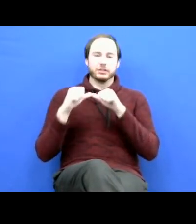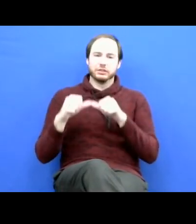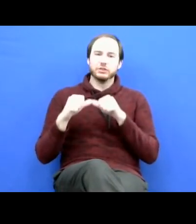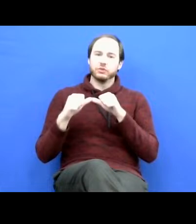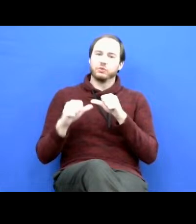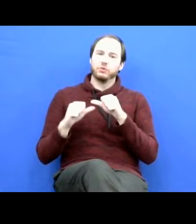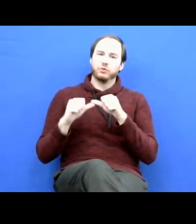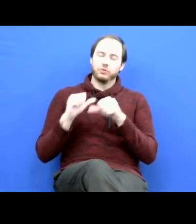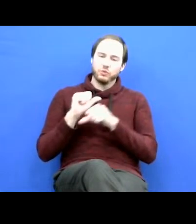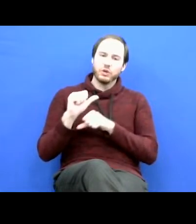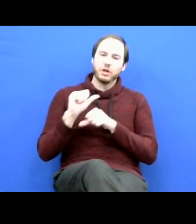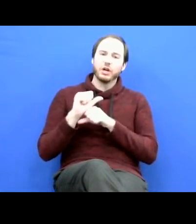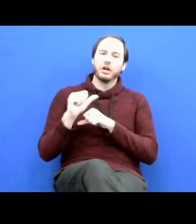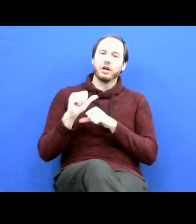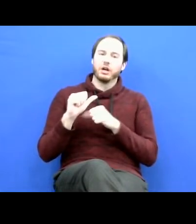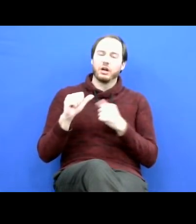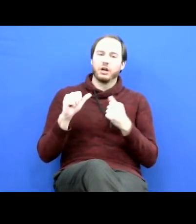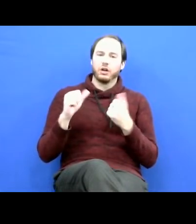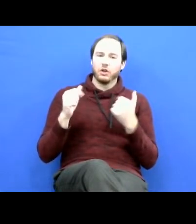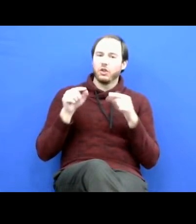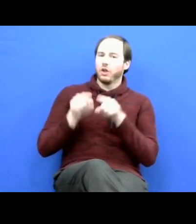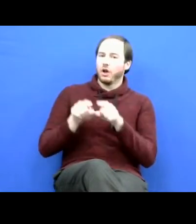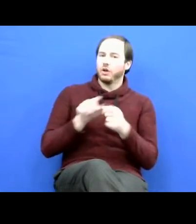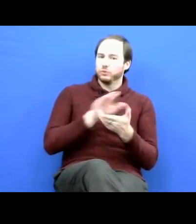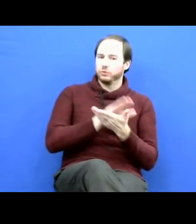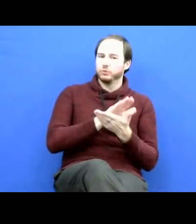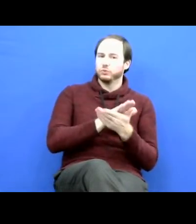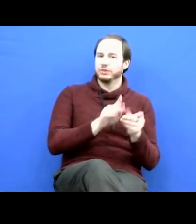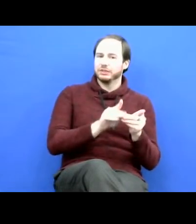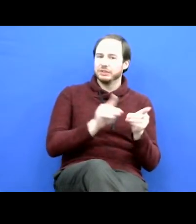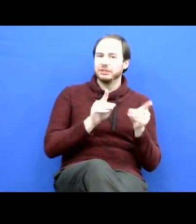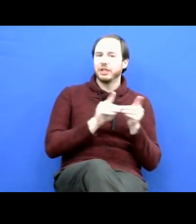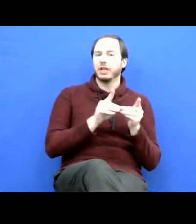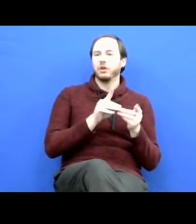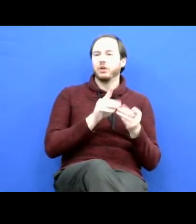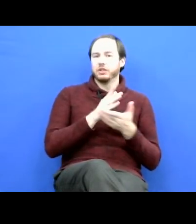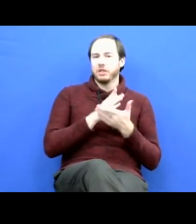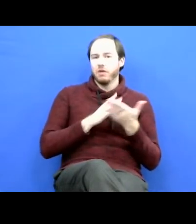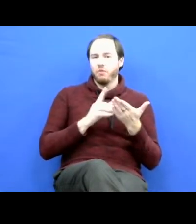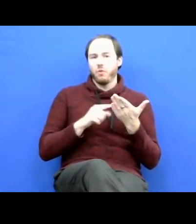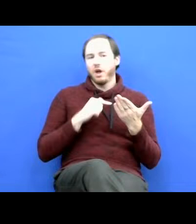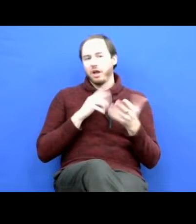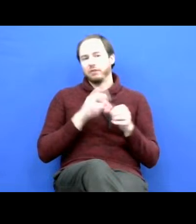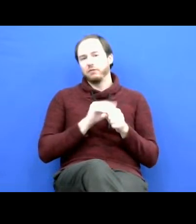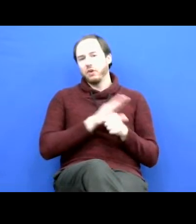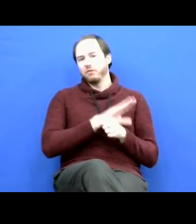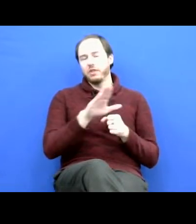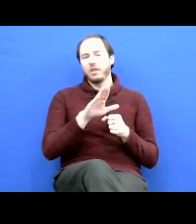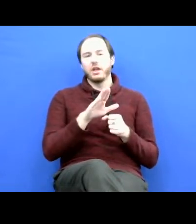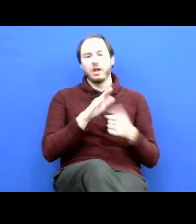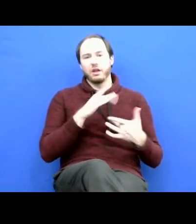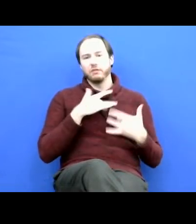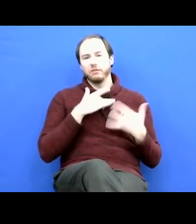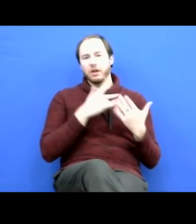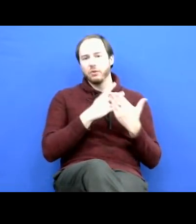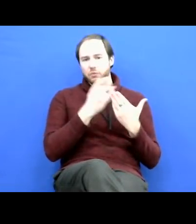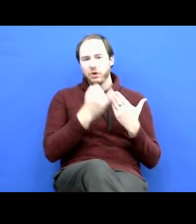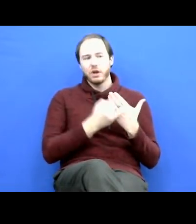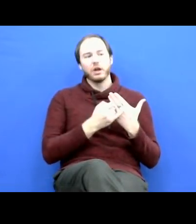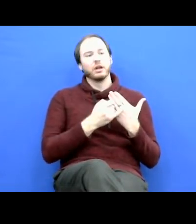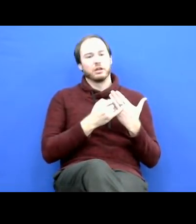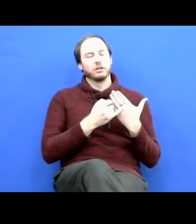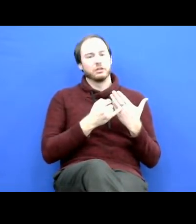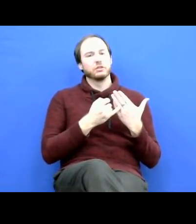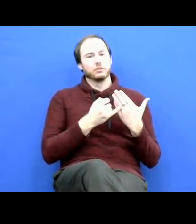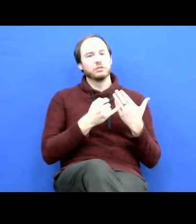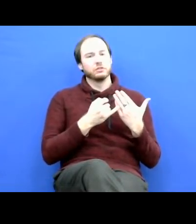work with the school district with some of the things that I've been involved with before, during, and now after